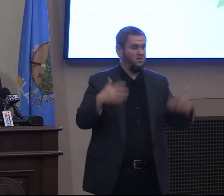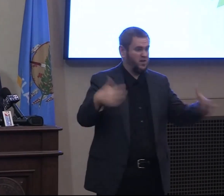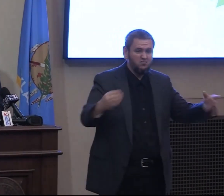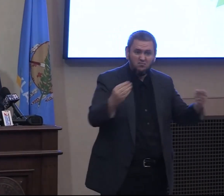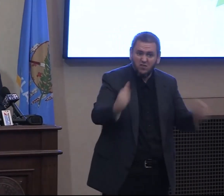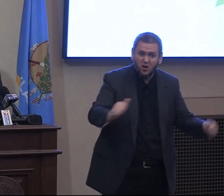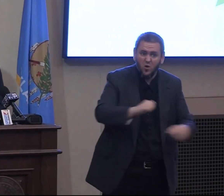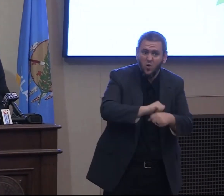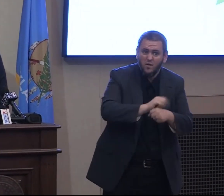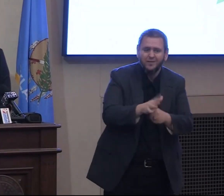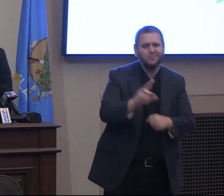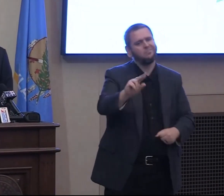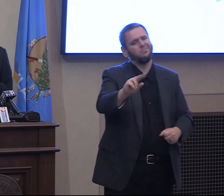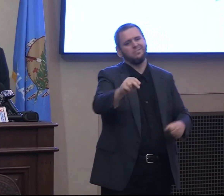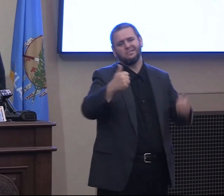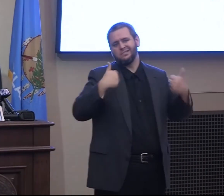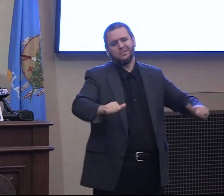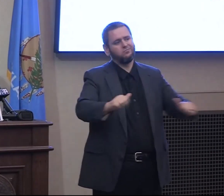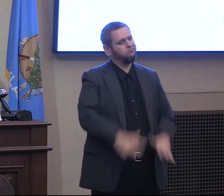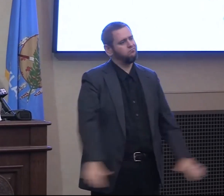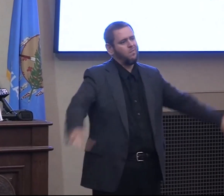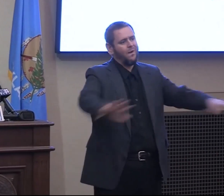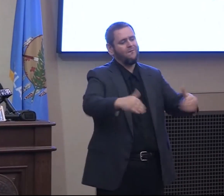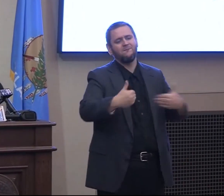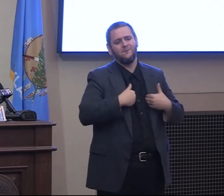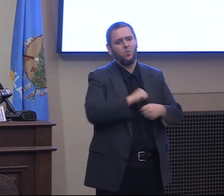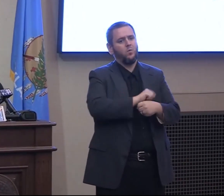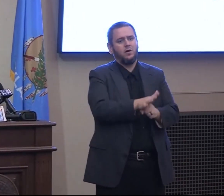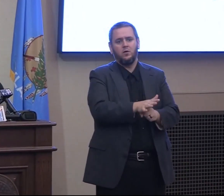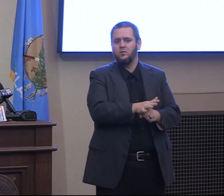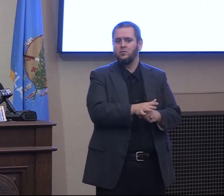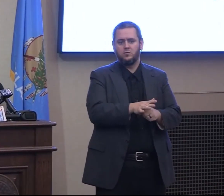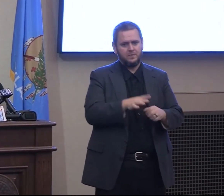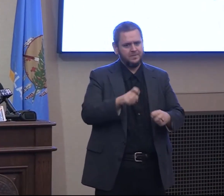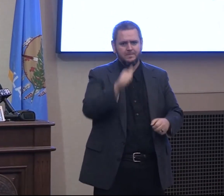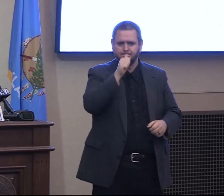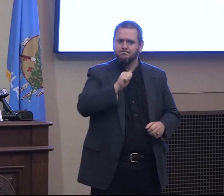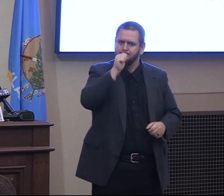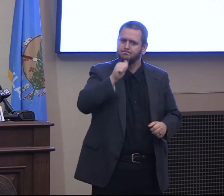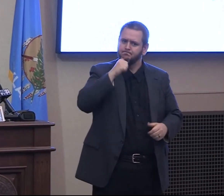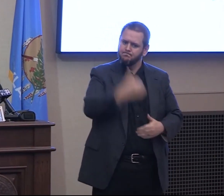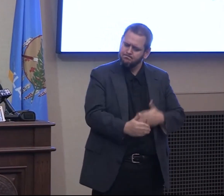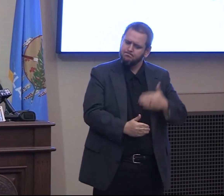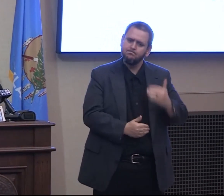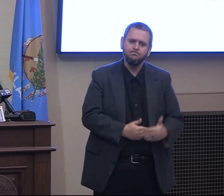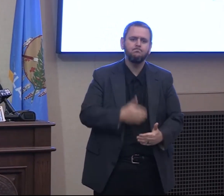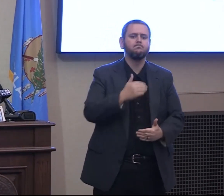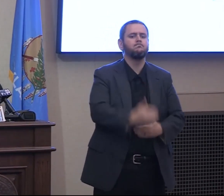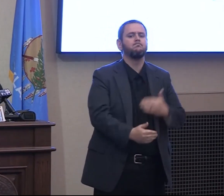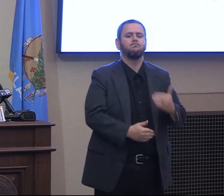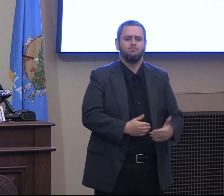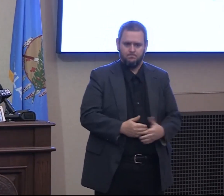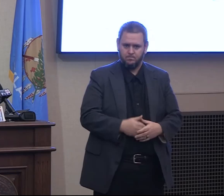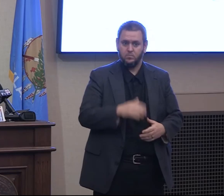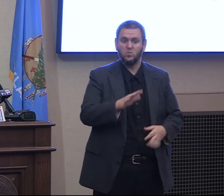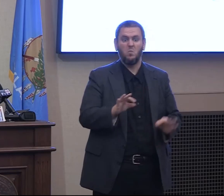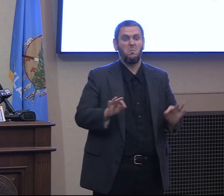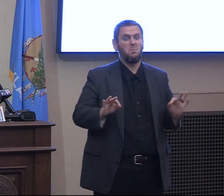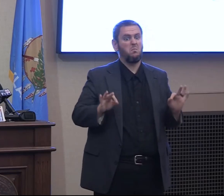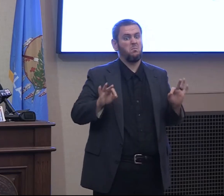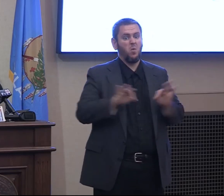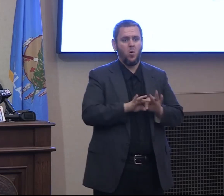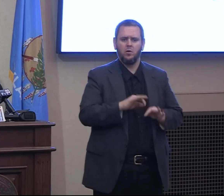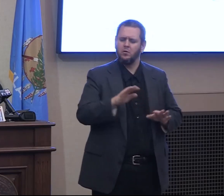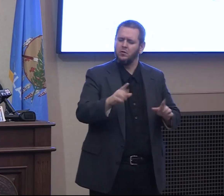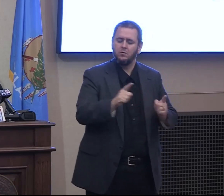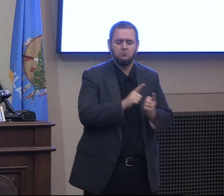in contact with this virus. That is why social distancing and taking precautions like wearing